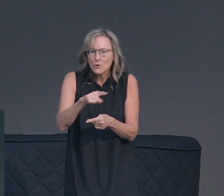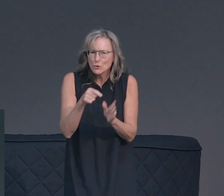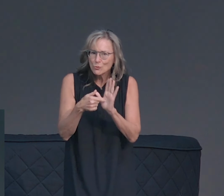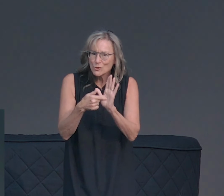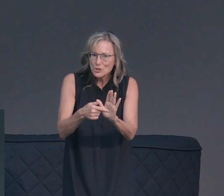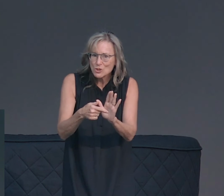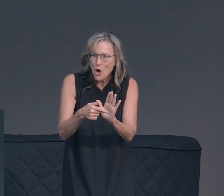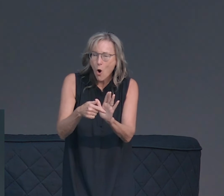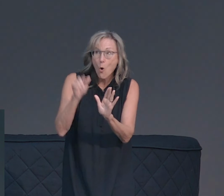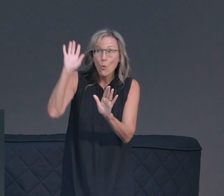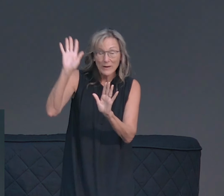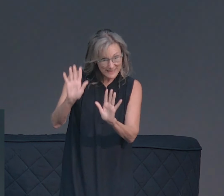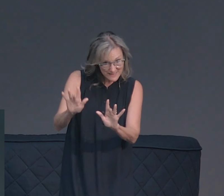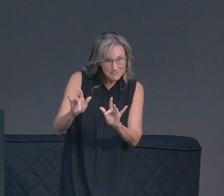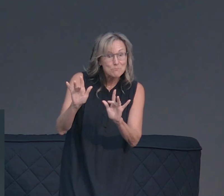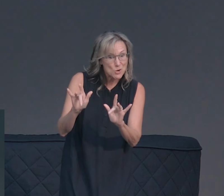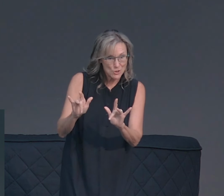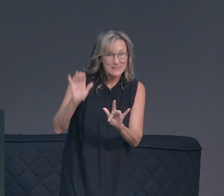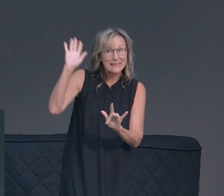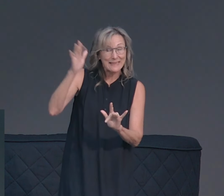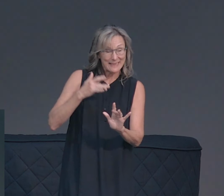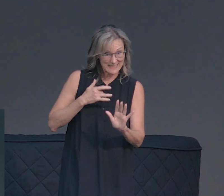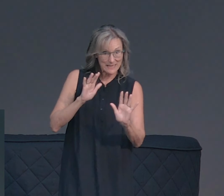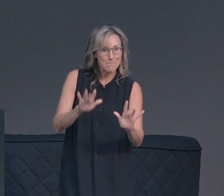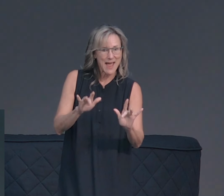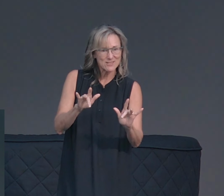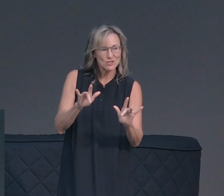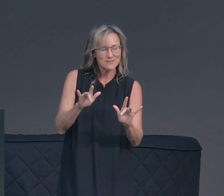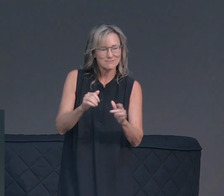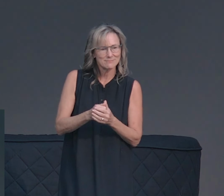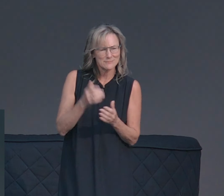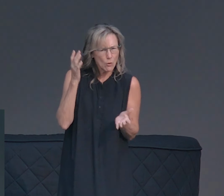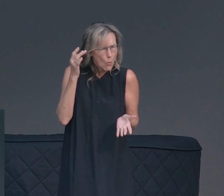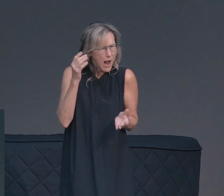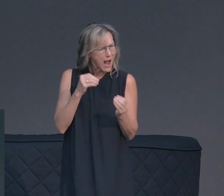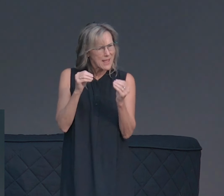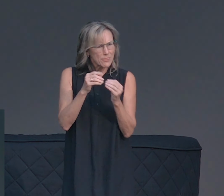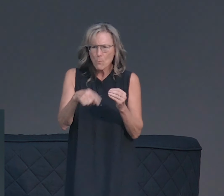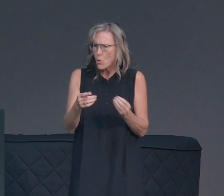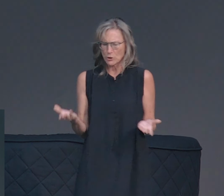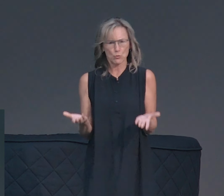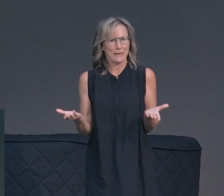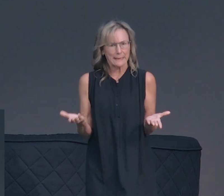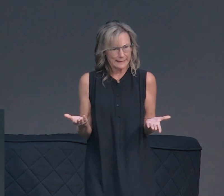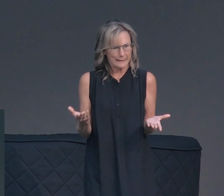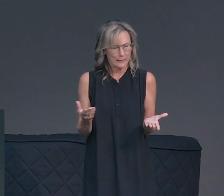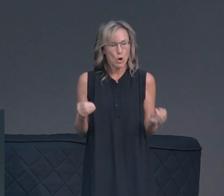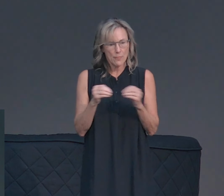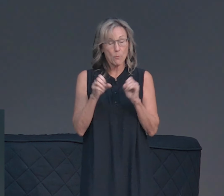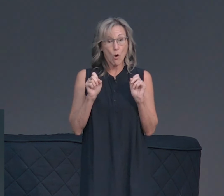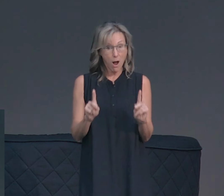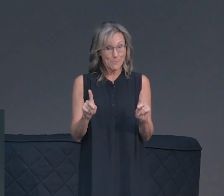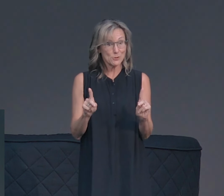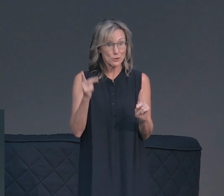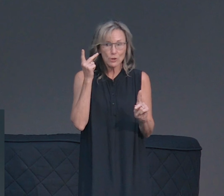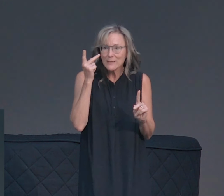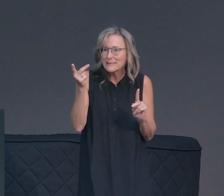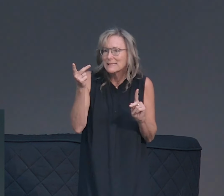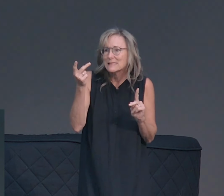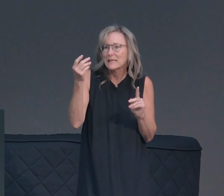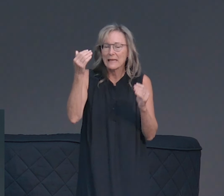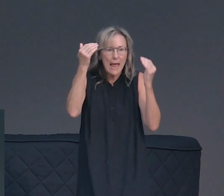that you're around people here, the more opportunities you're going to have to forgive people. The more opportunities you'll have to be